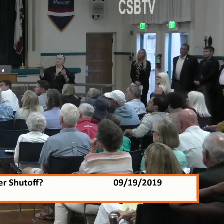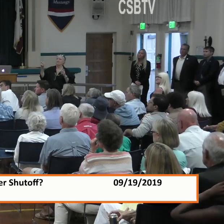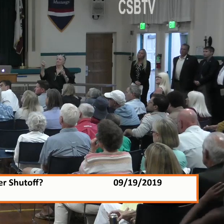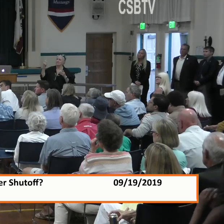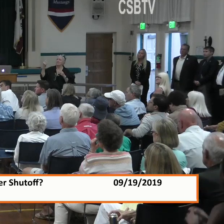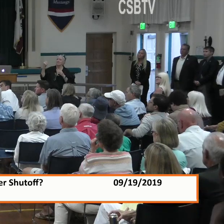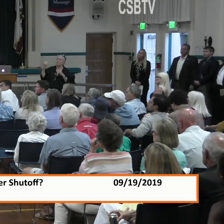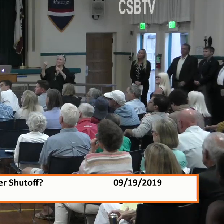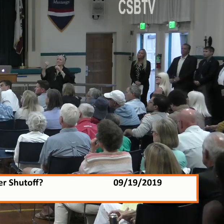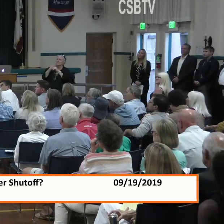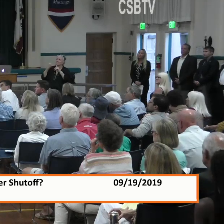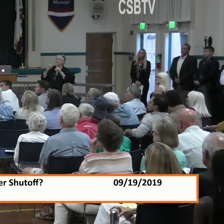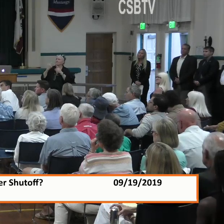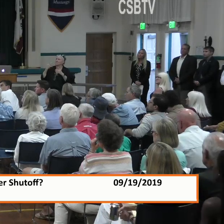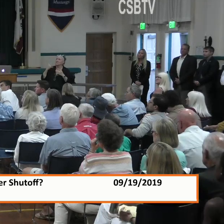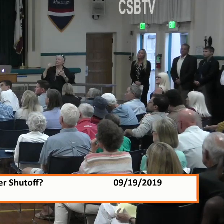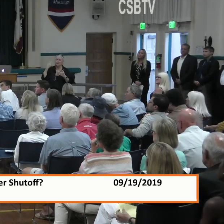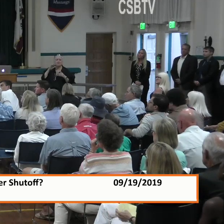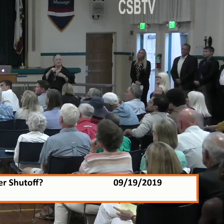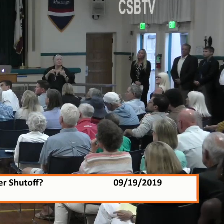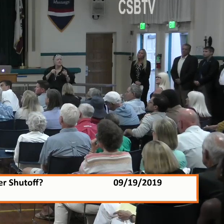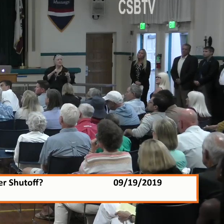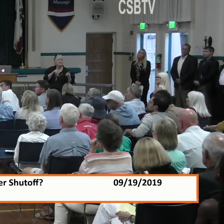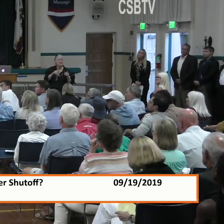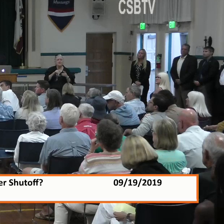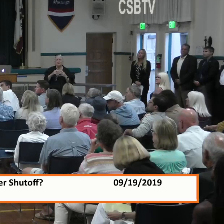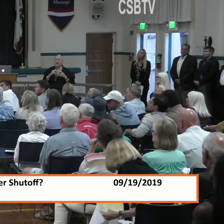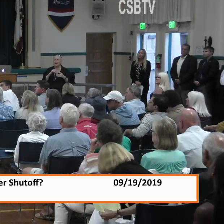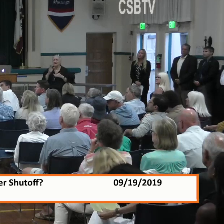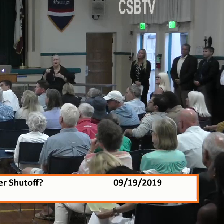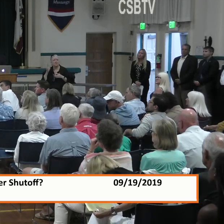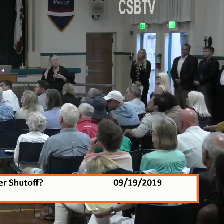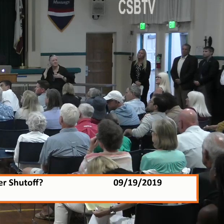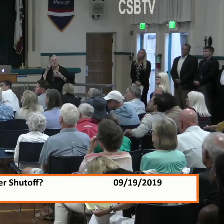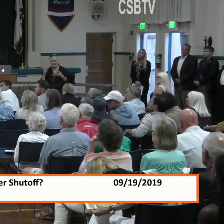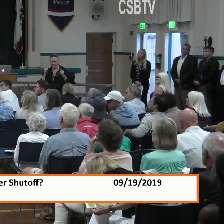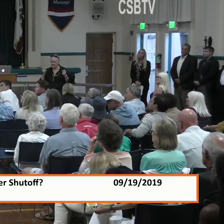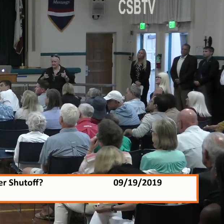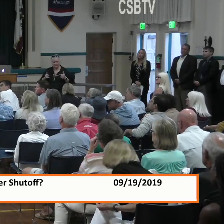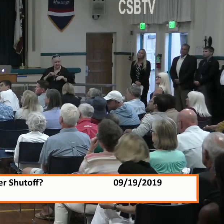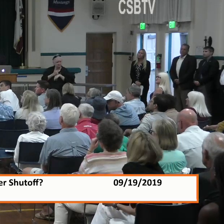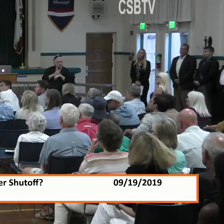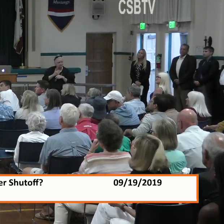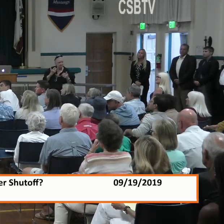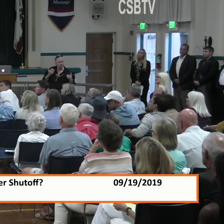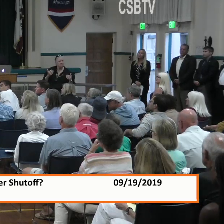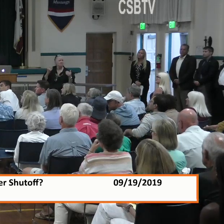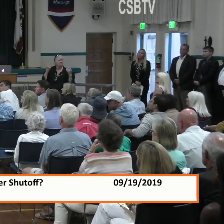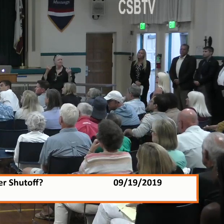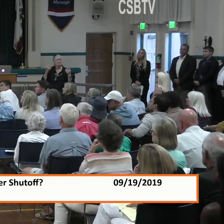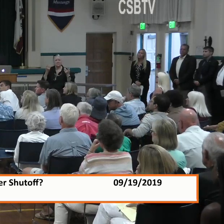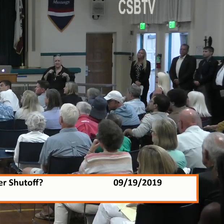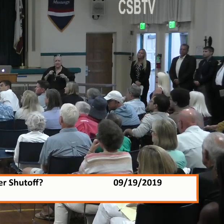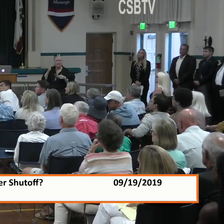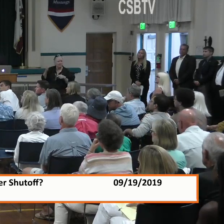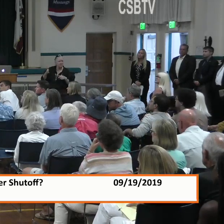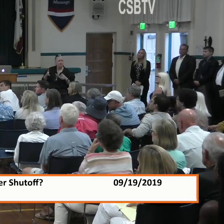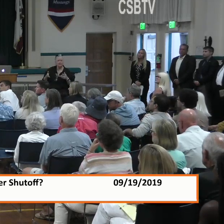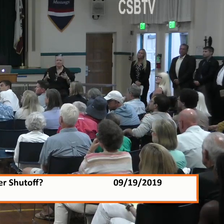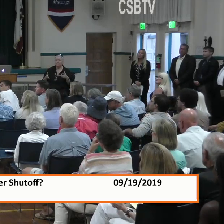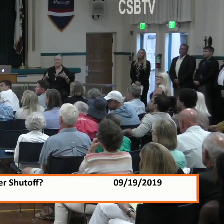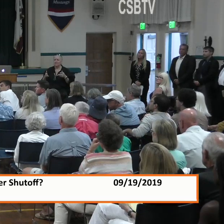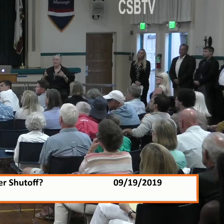me. I don't know about other people in this community, but I had not heard of this. All of a sudden it was an accomplished fact. It was going to